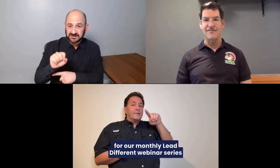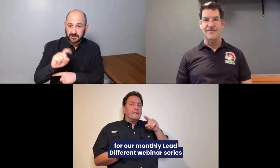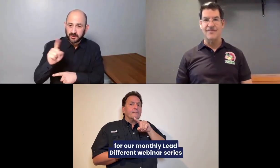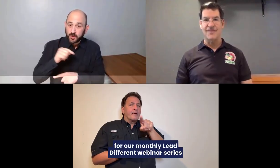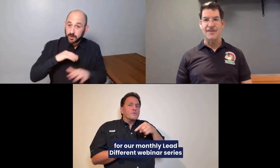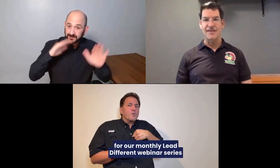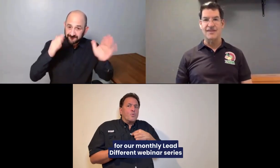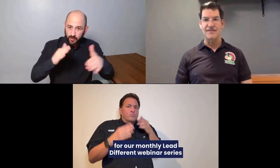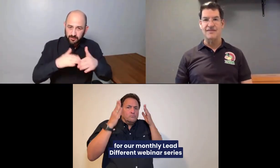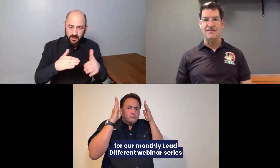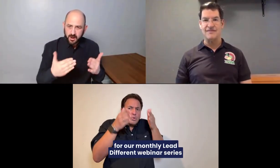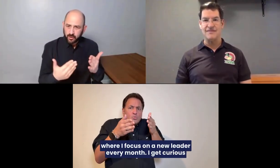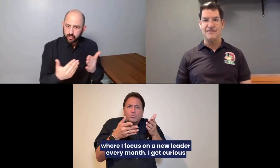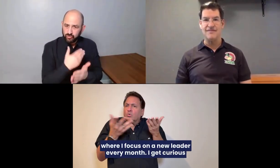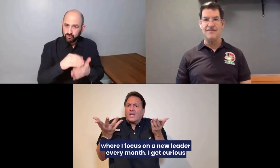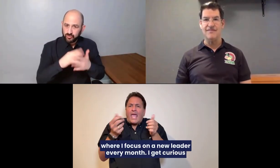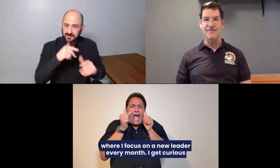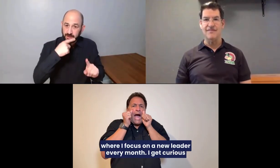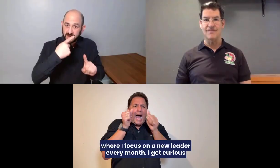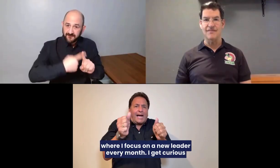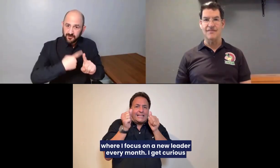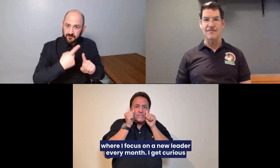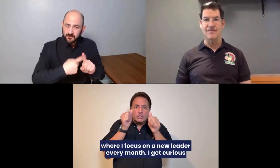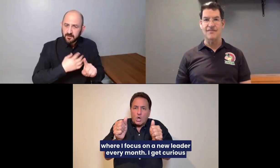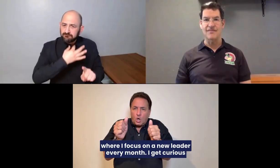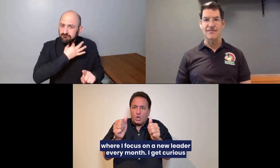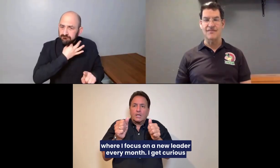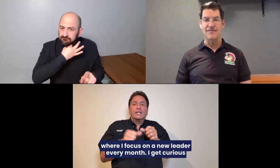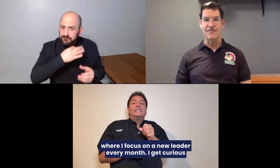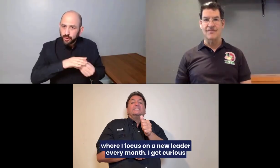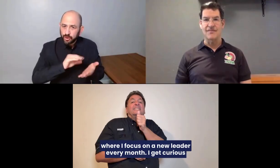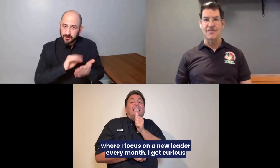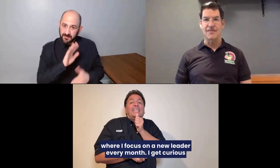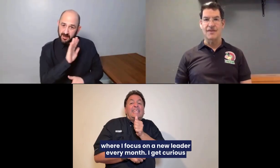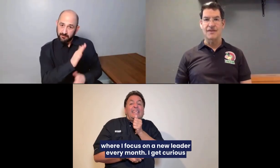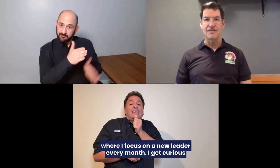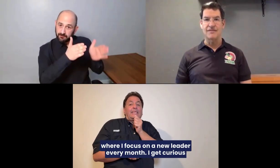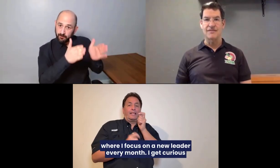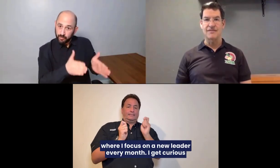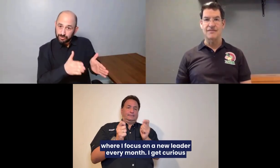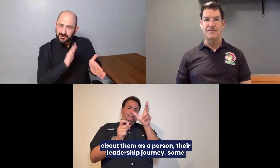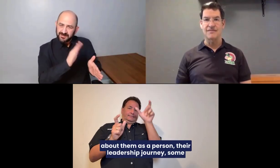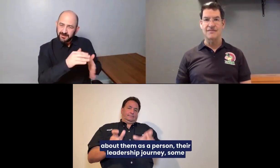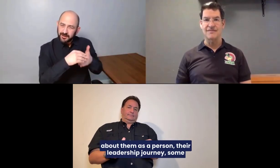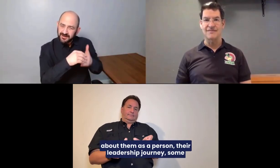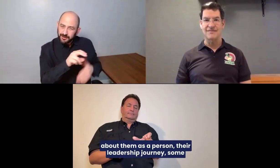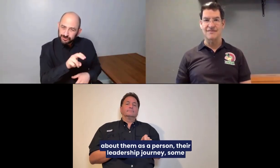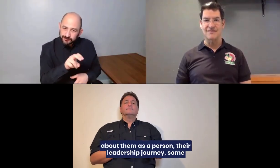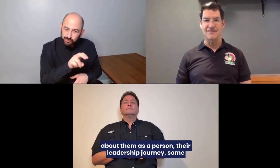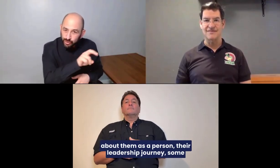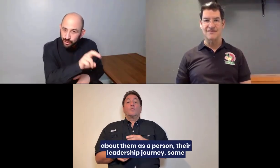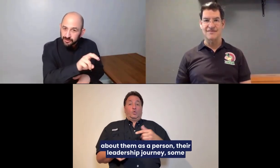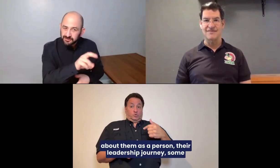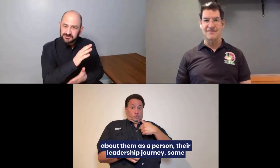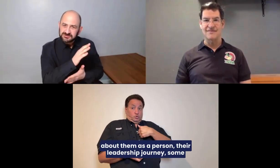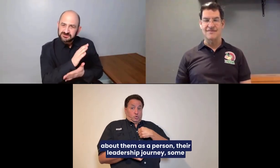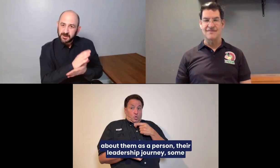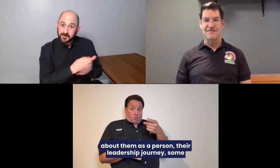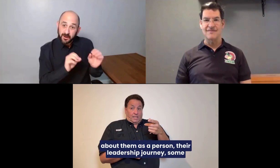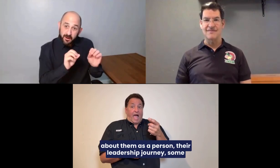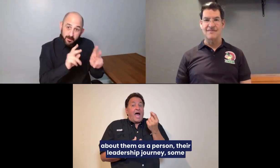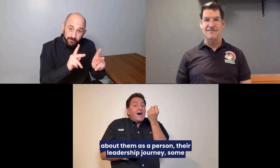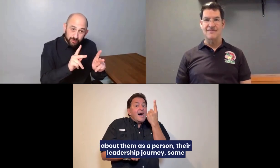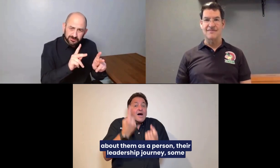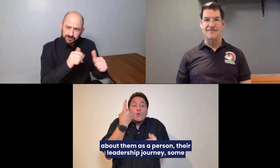Different webinar series, where I focus on a new leader every month. I get curious about them as a person, their